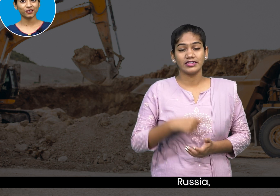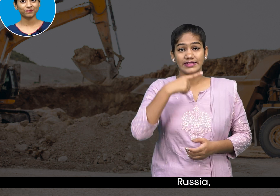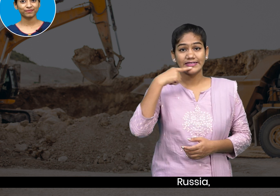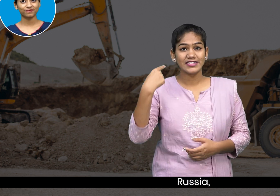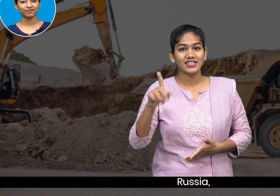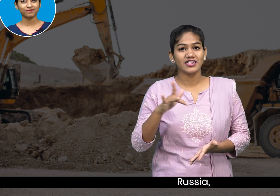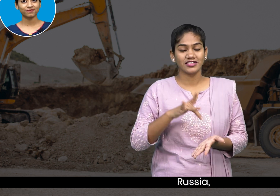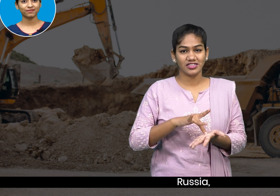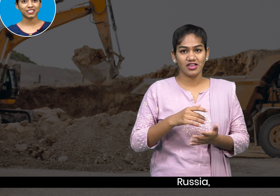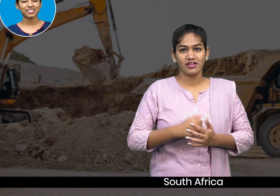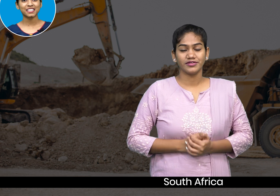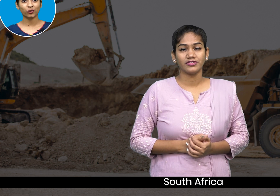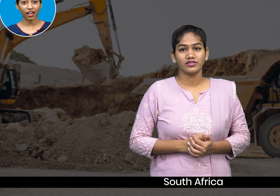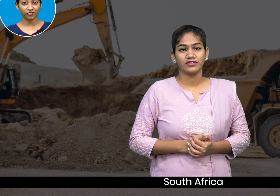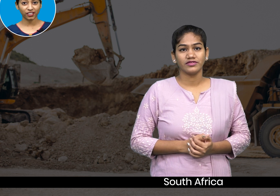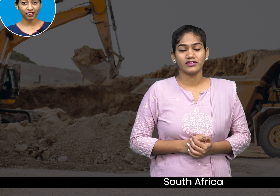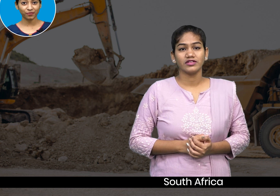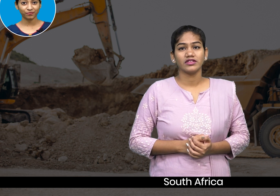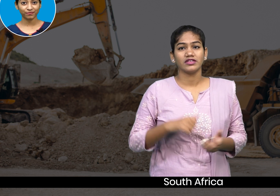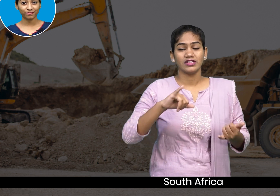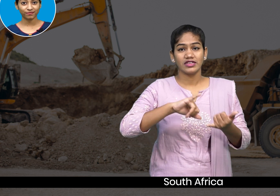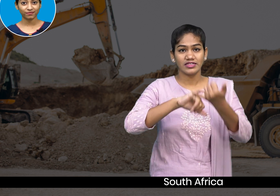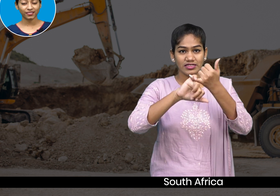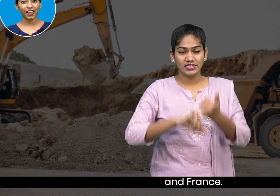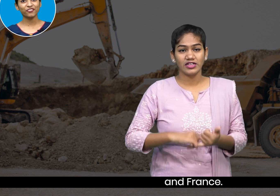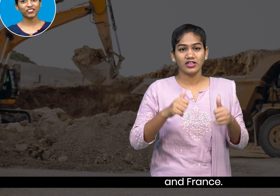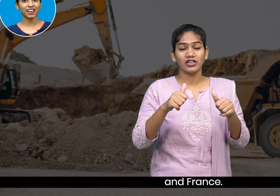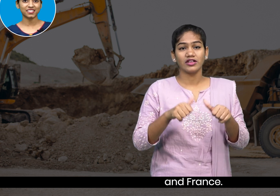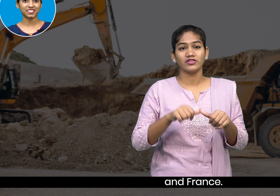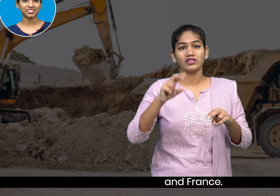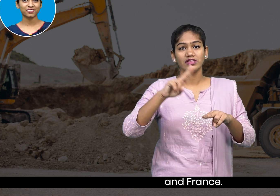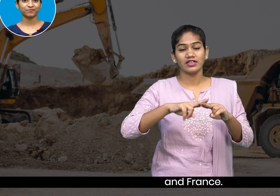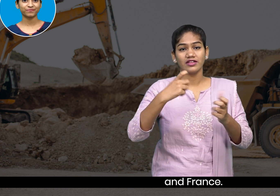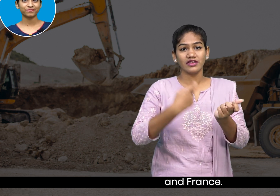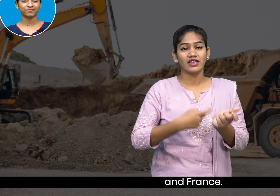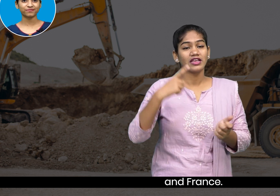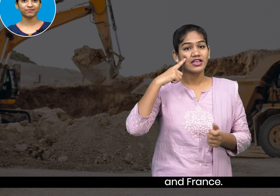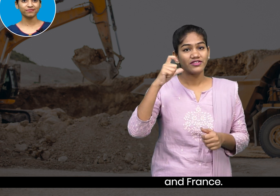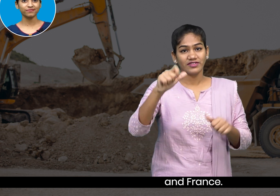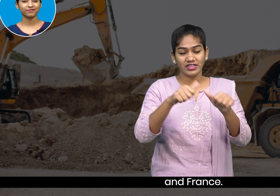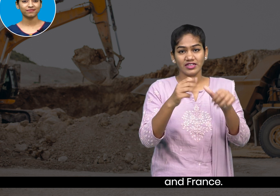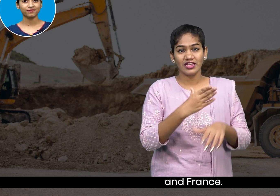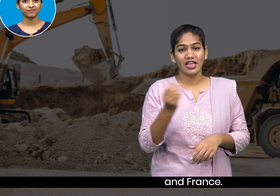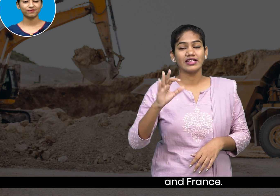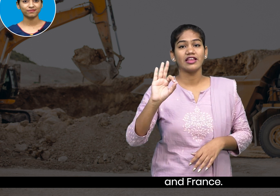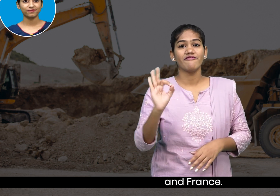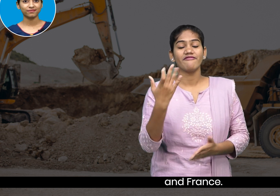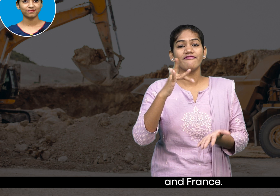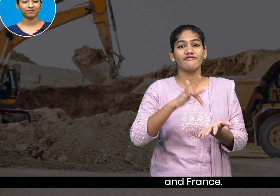Russia, South Africa, and France.